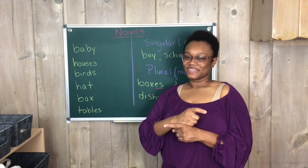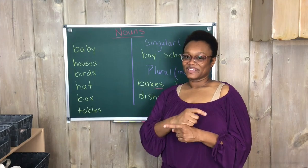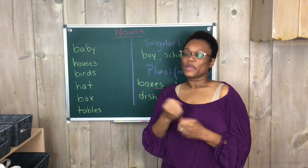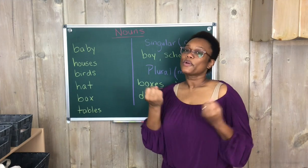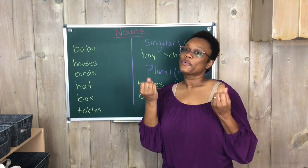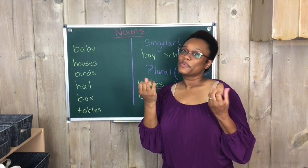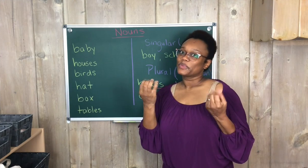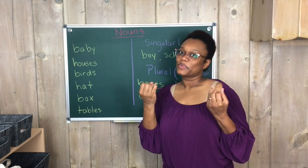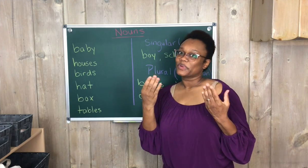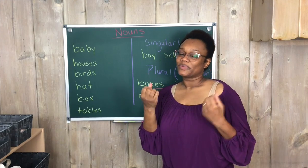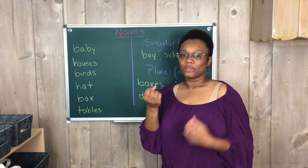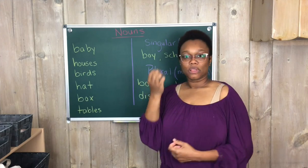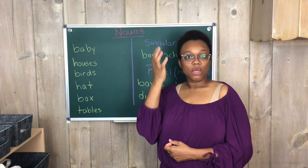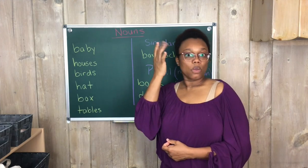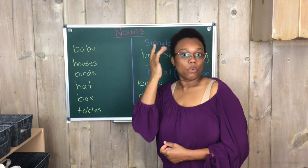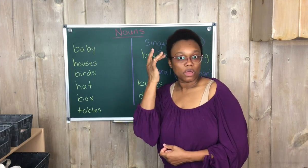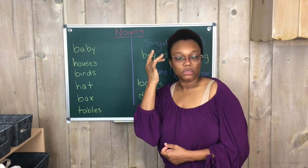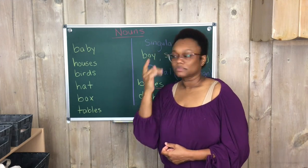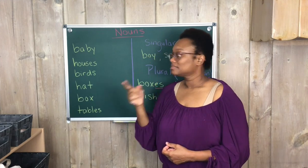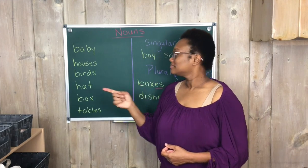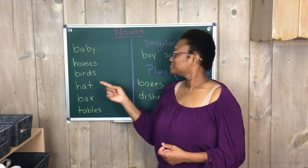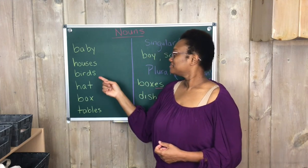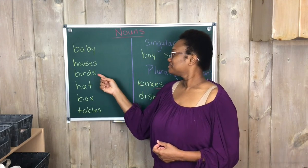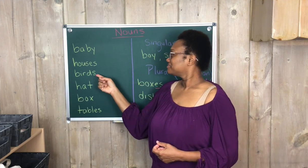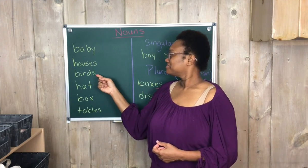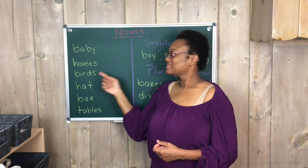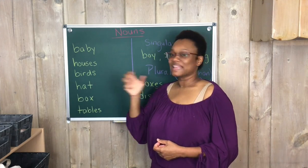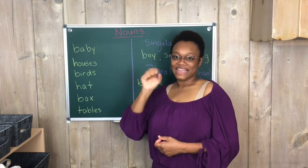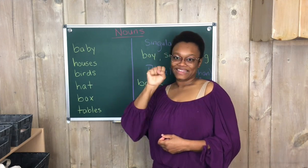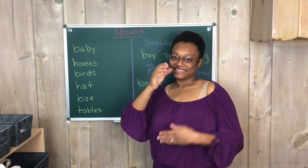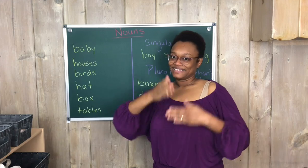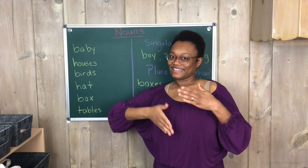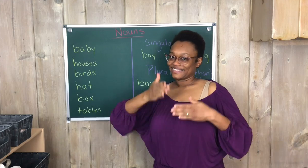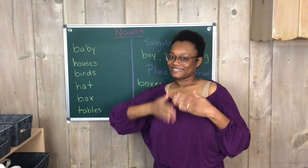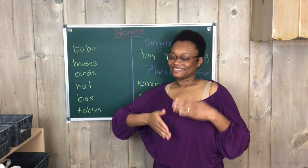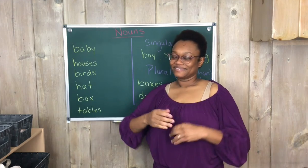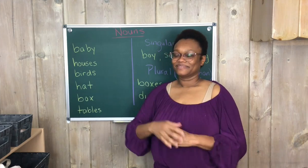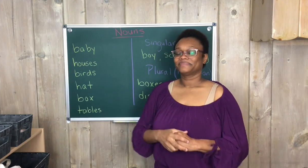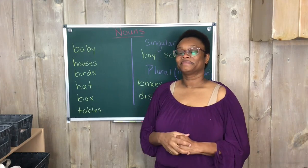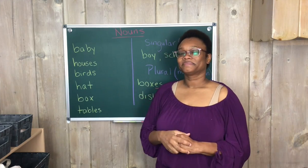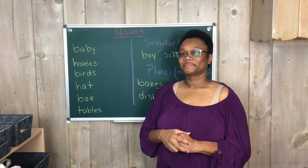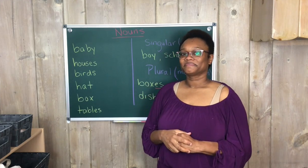You're right, it is plural. Why? Because there's an S at the end.